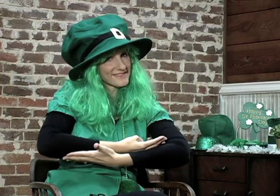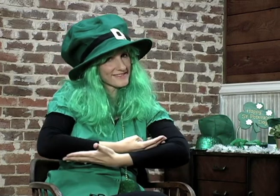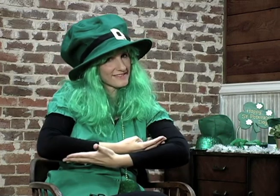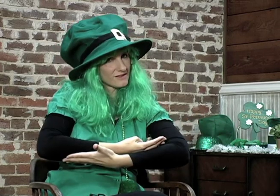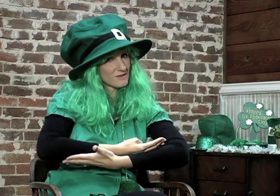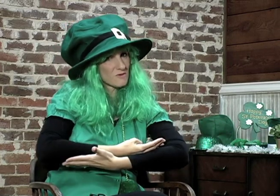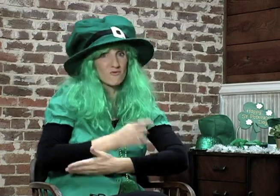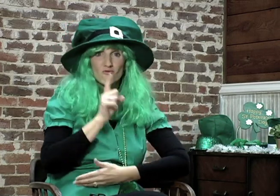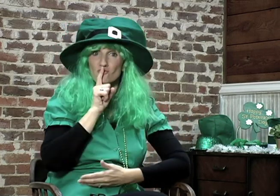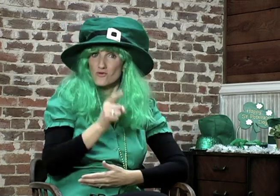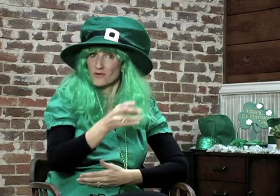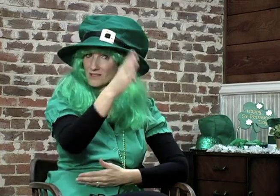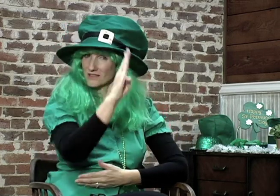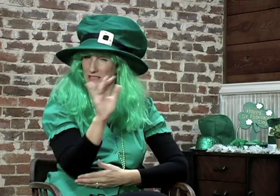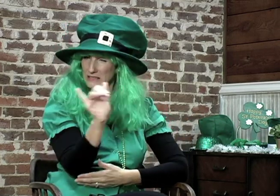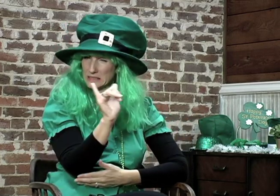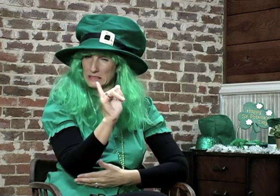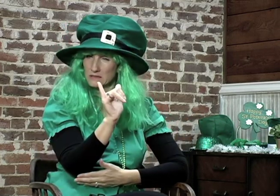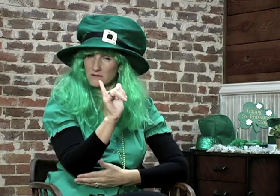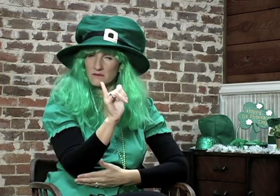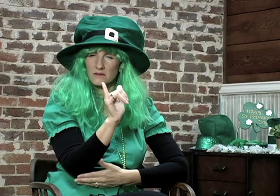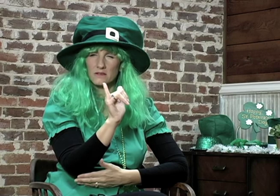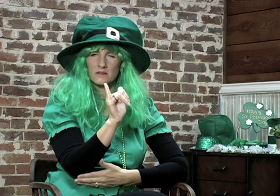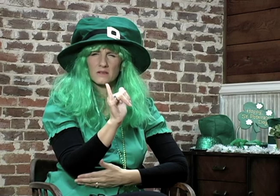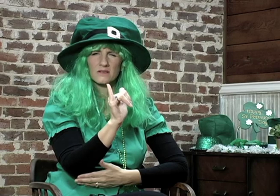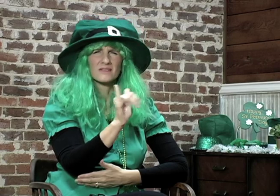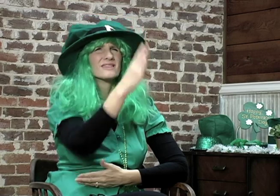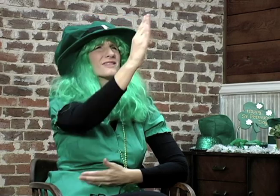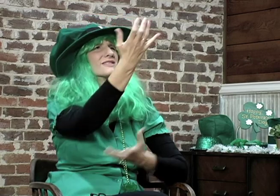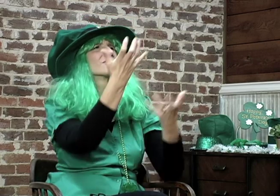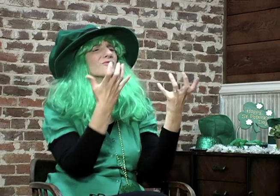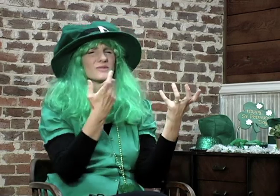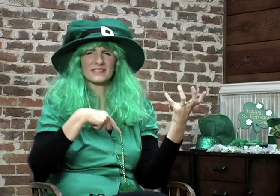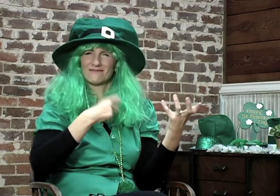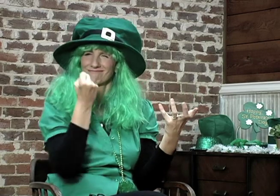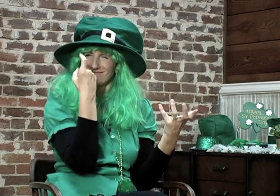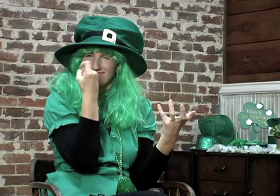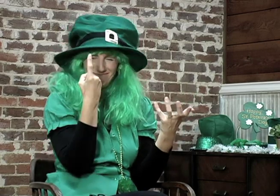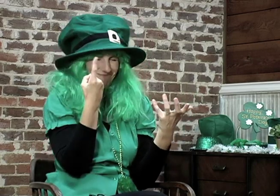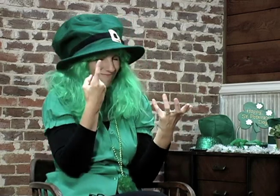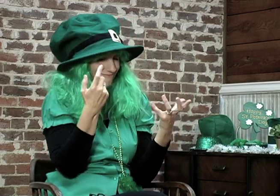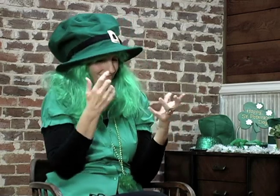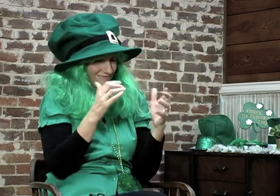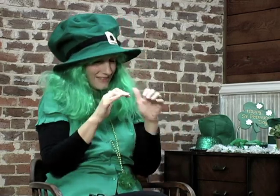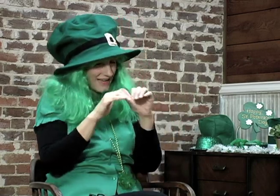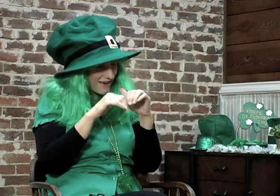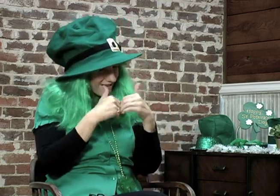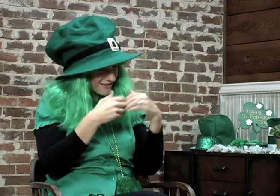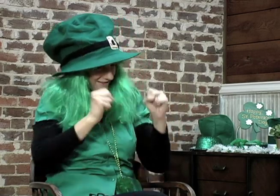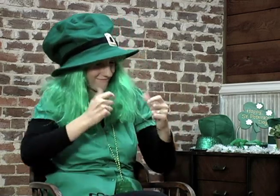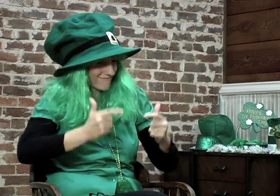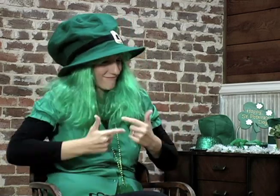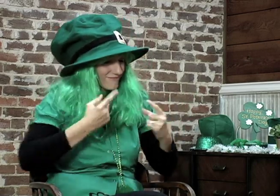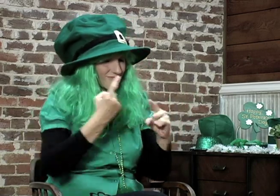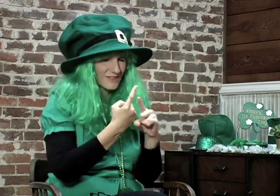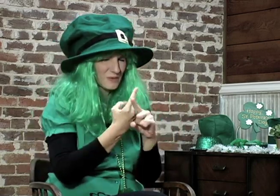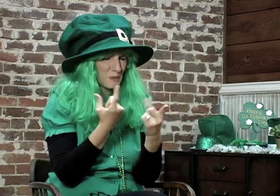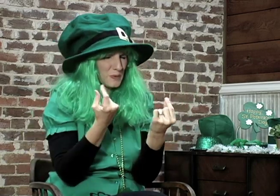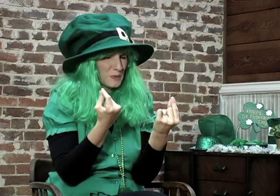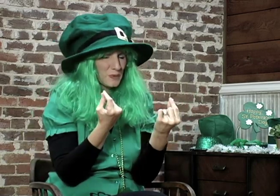had a Son who was truly God too. And God wants us to understand how to live the